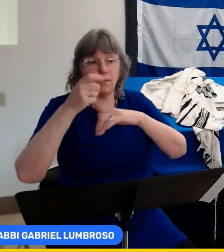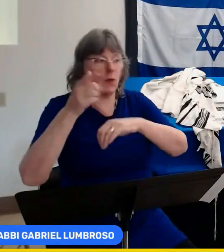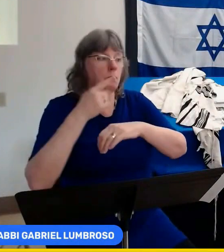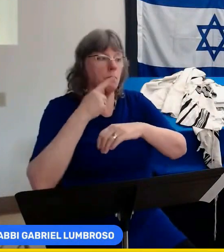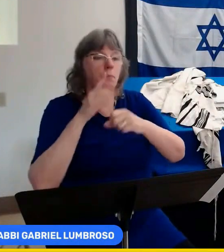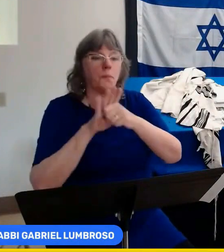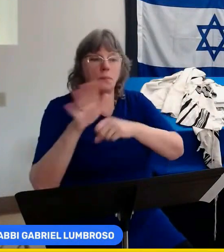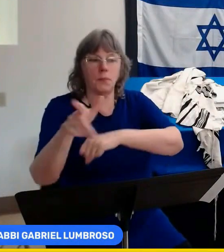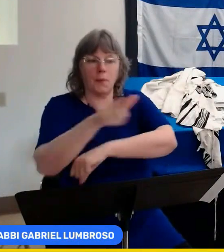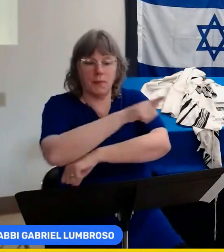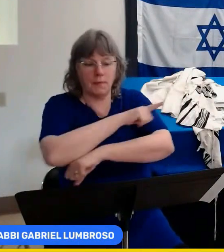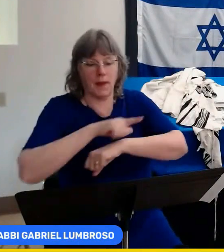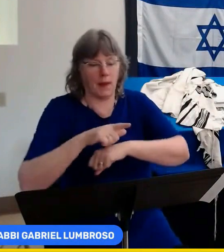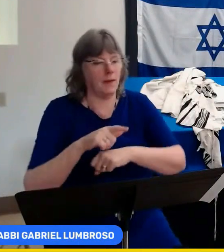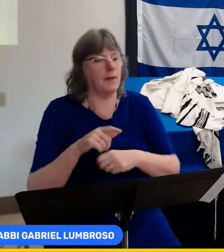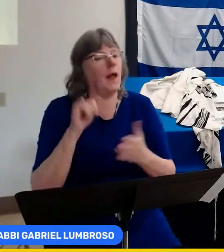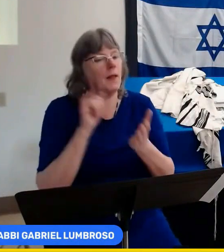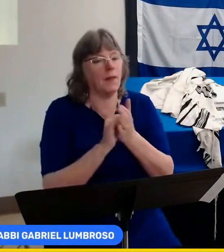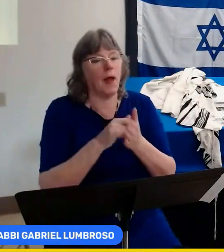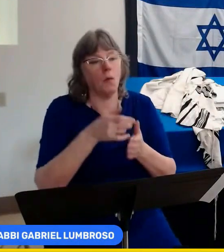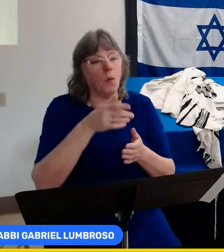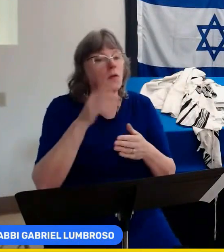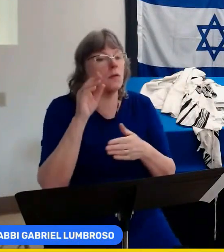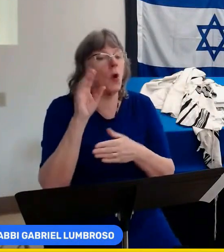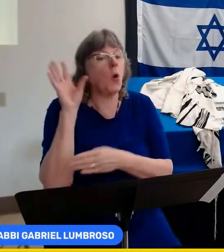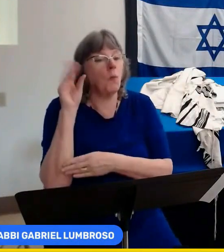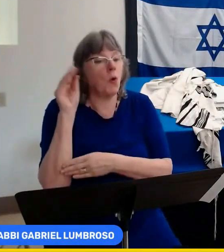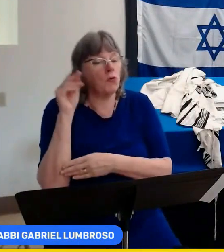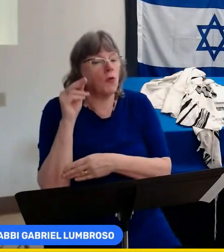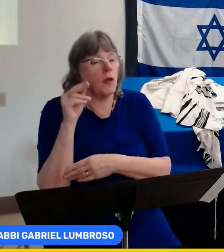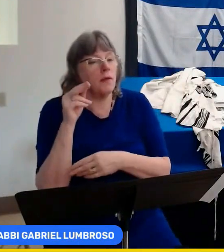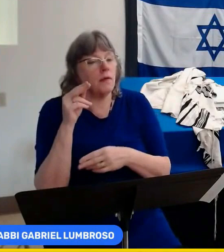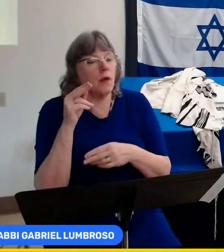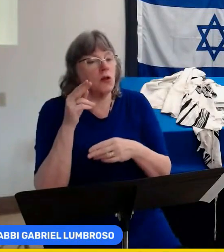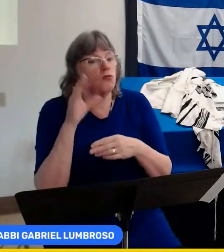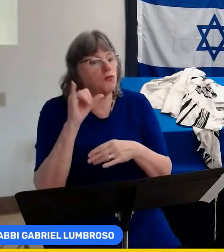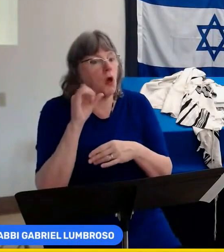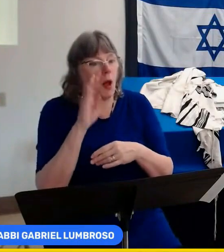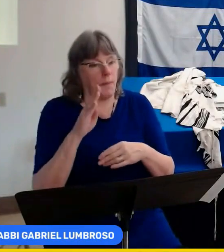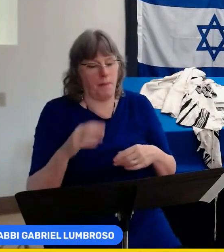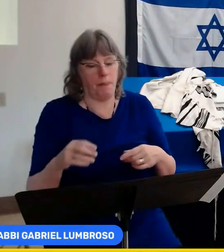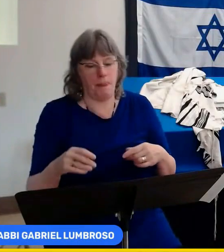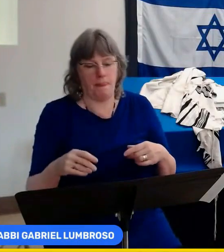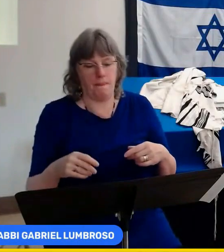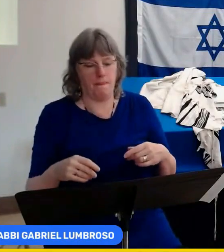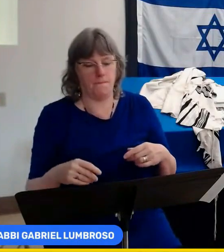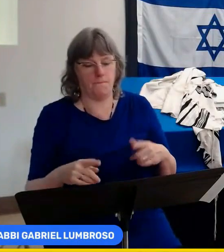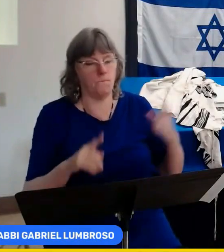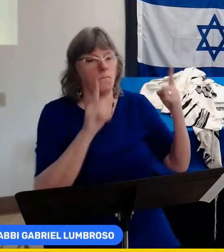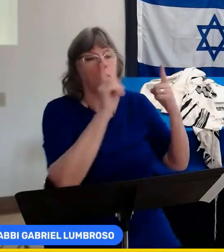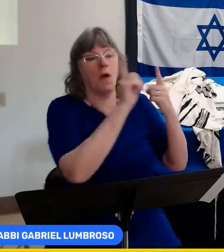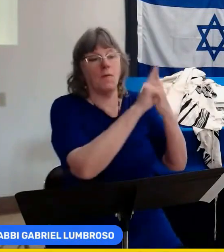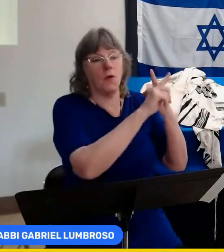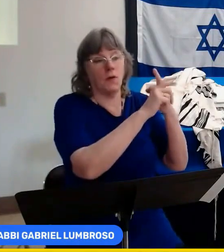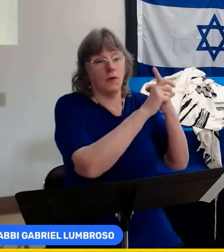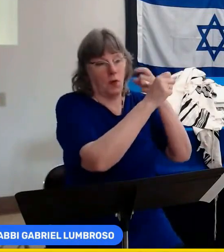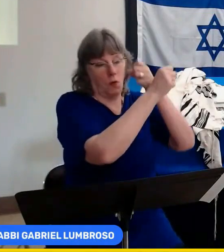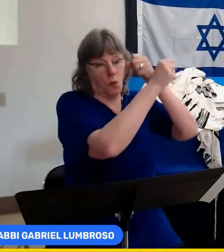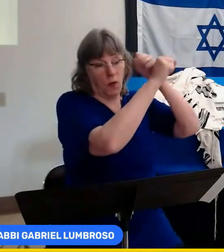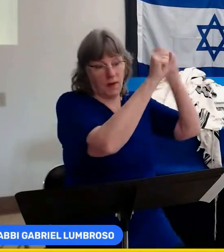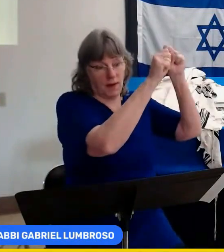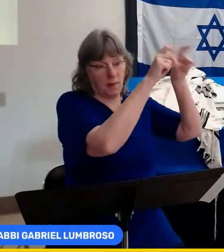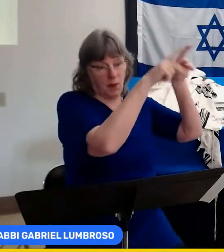did. That was his mission as a Redeemer. In Judaism, they call it the first Redeemer, Messiah, second